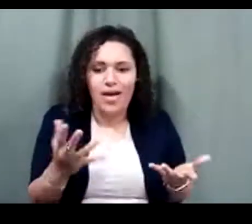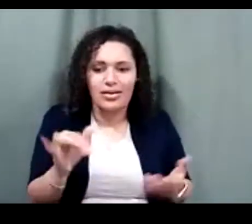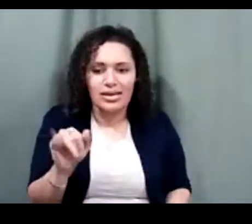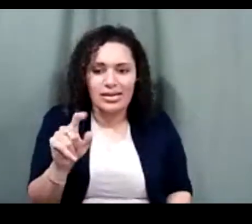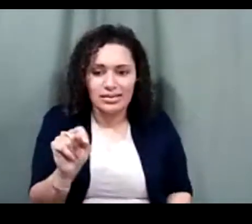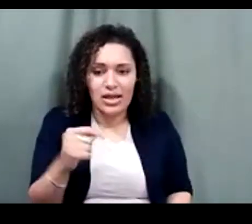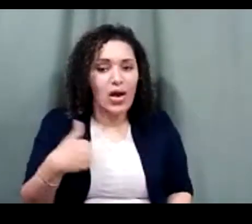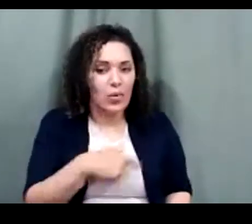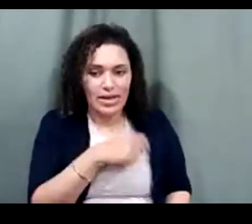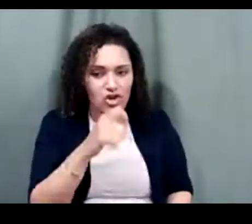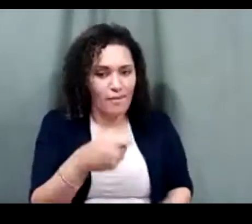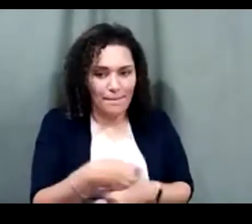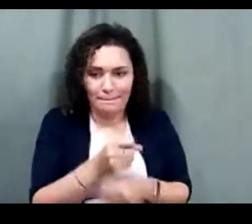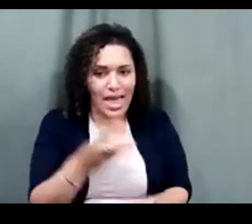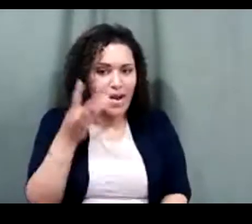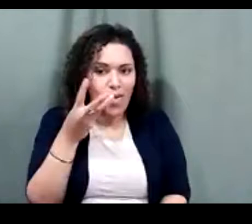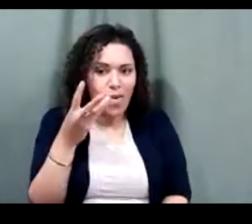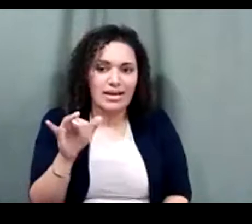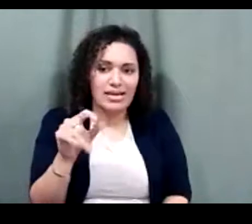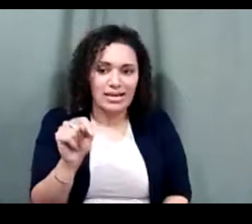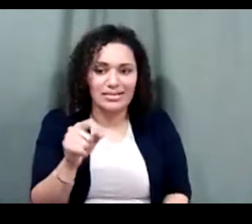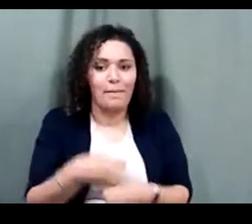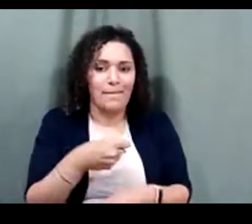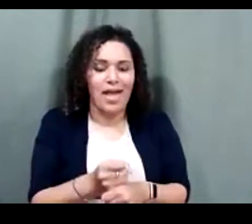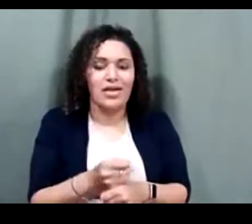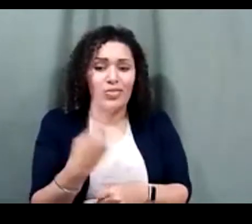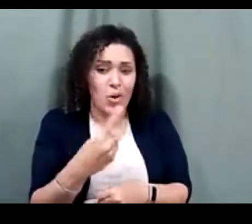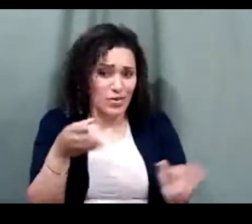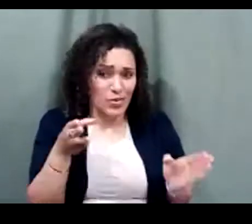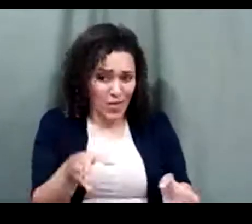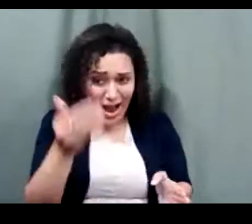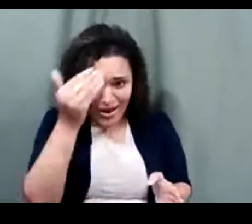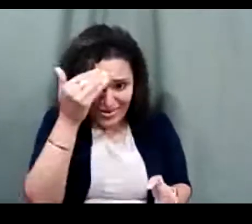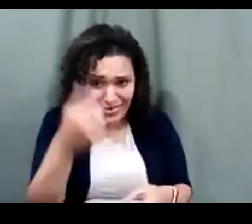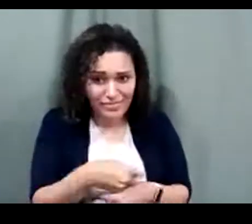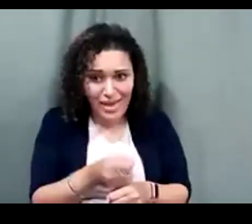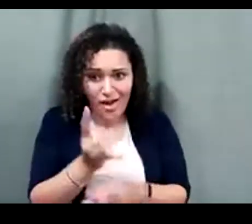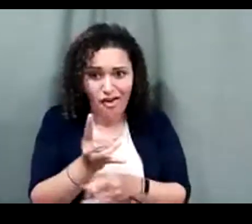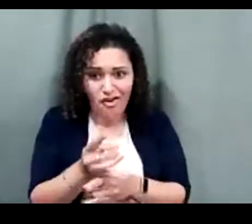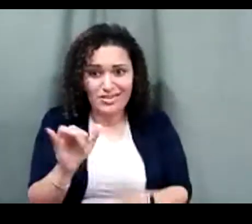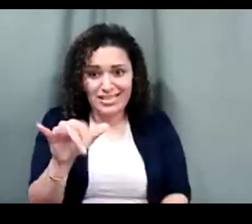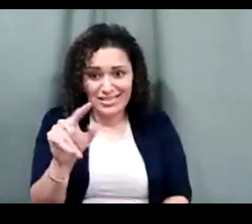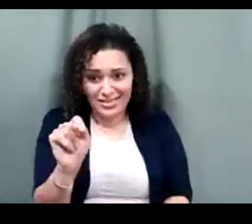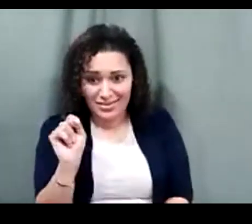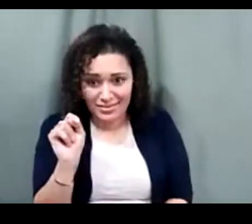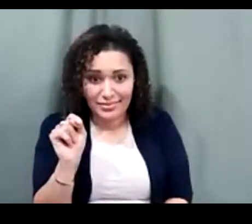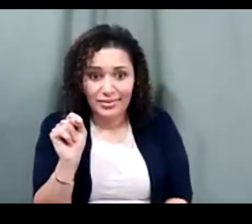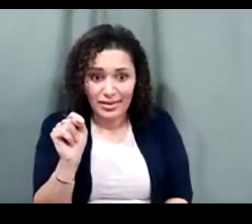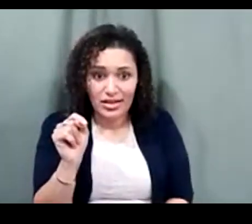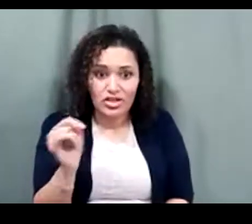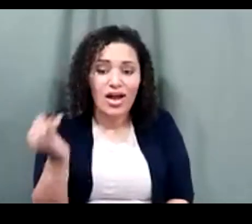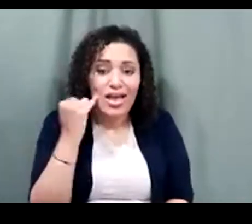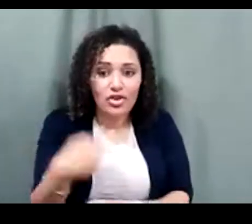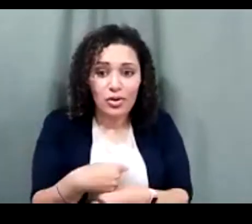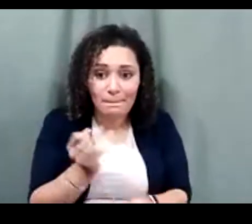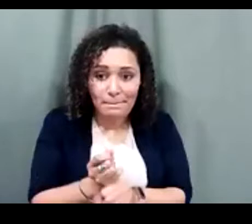make wine. The yeast do it. The only known way to create alcohol that I know of is yeast. So if you're going to make bourbon